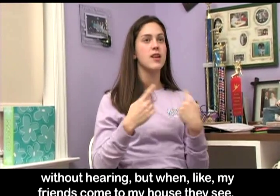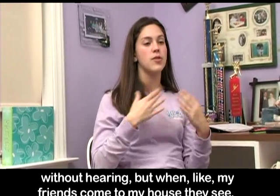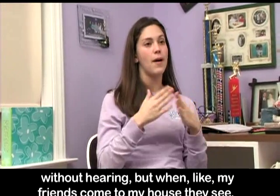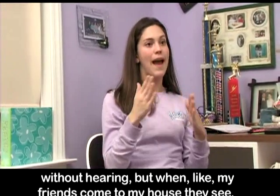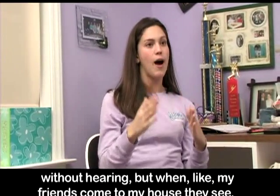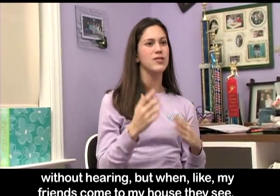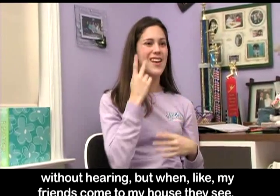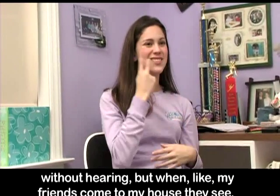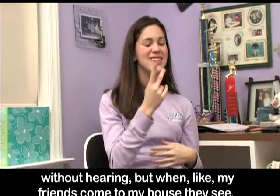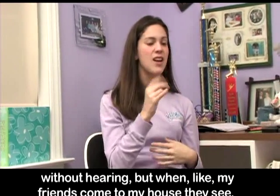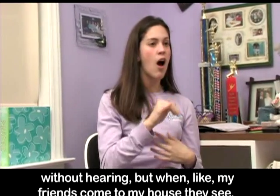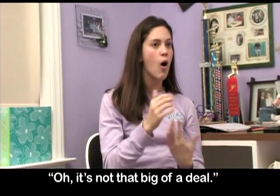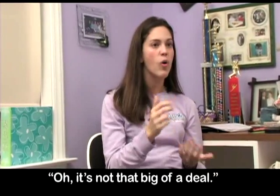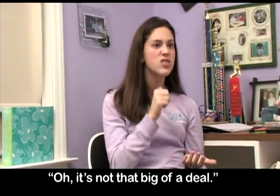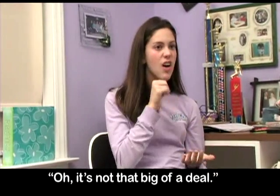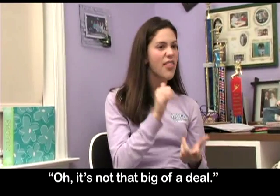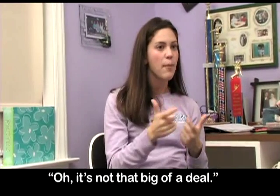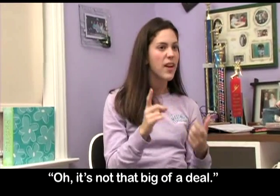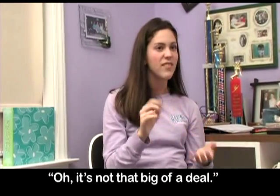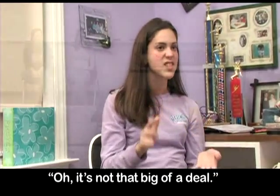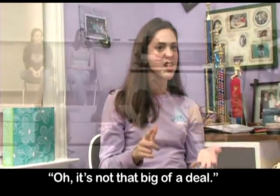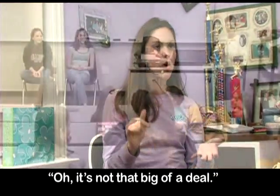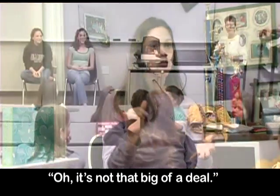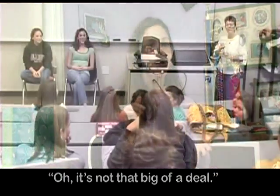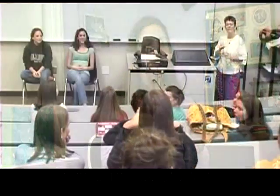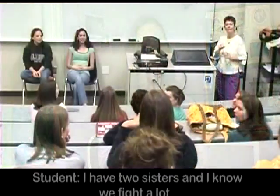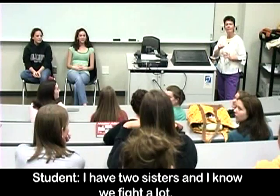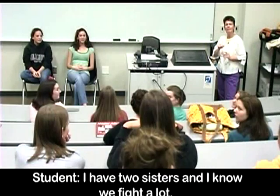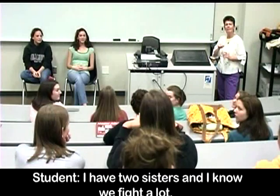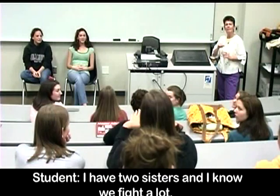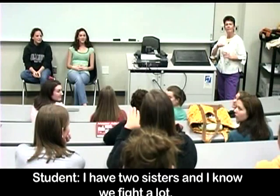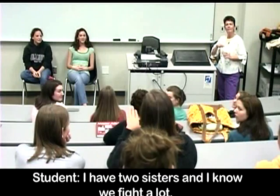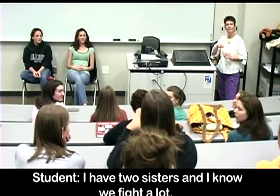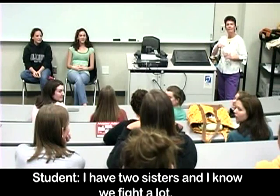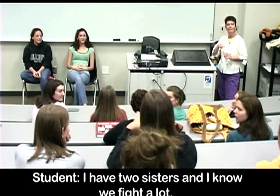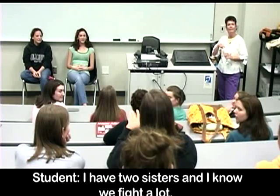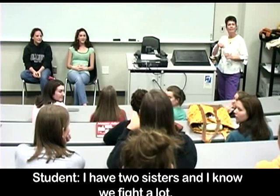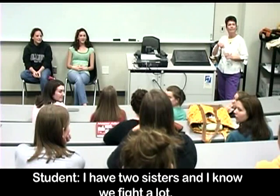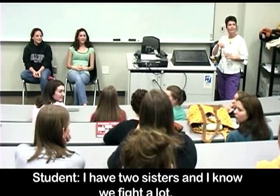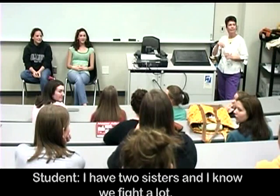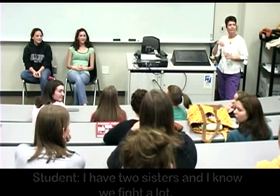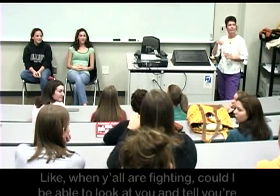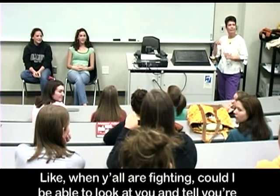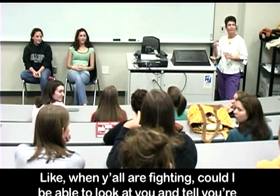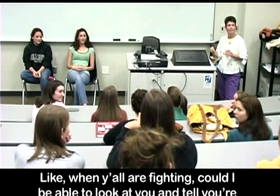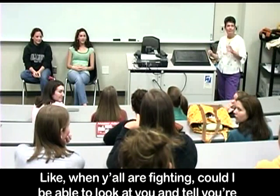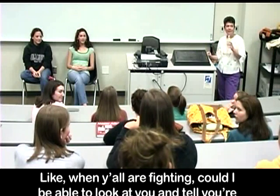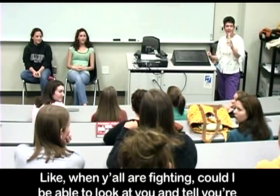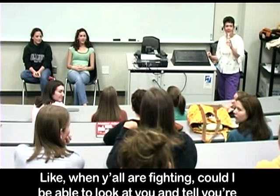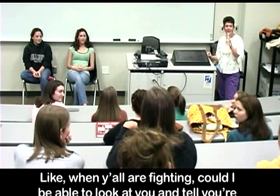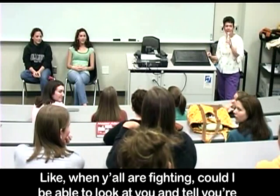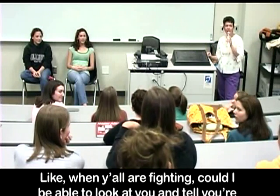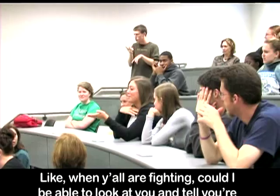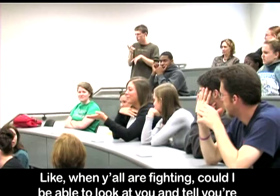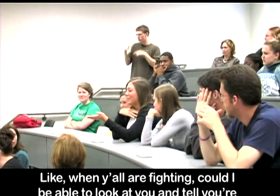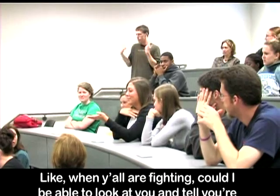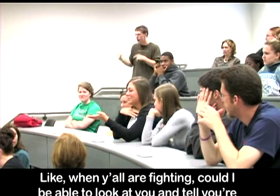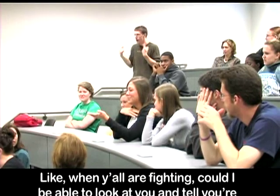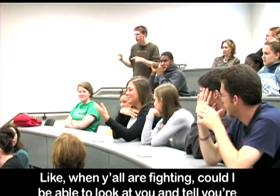come to my house, they see, oh, it's not that big of a deal. I have two sisters and I know we fight a lot. Like, when y'all are fighting, could I be able to look at you and